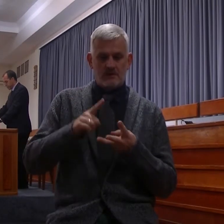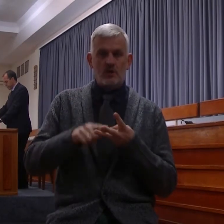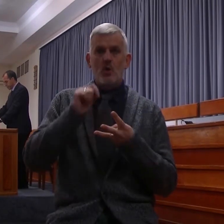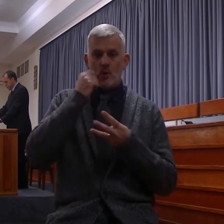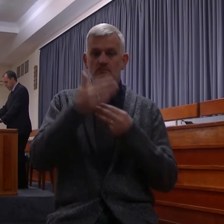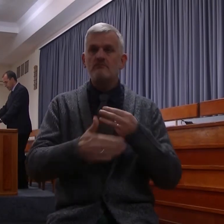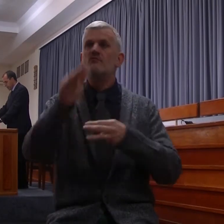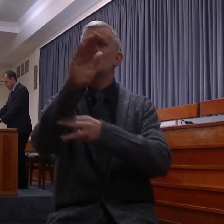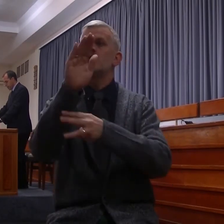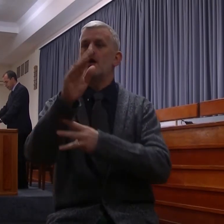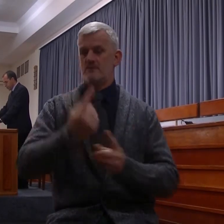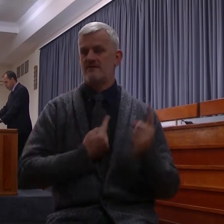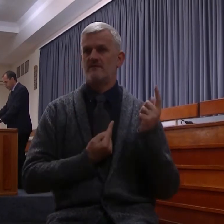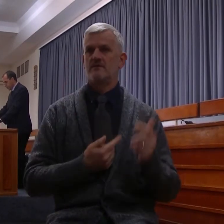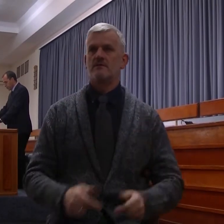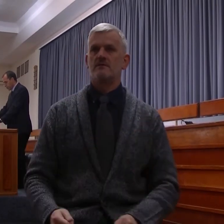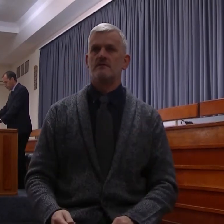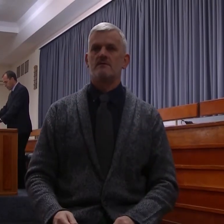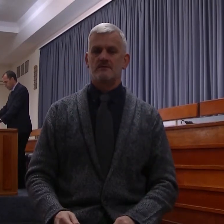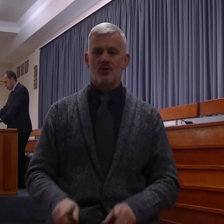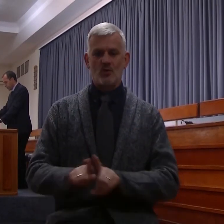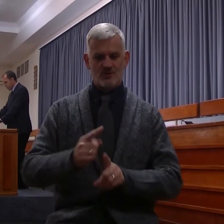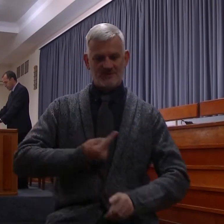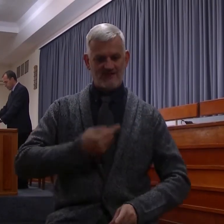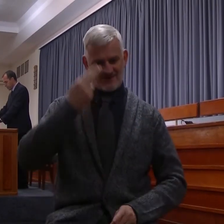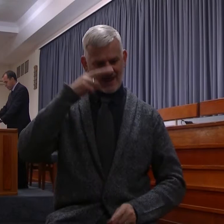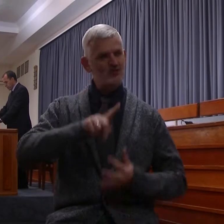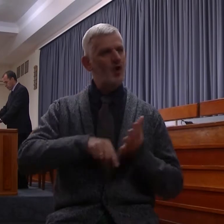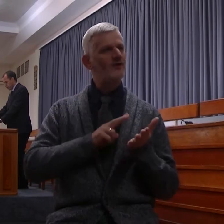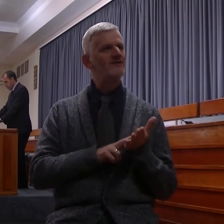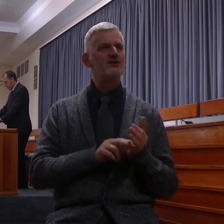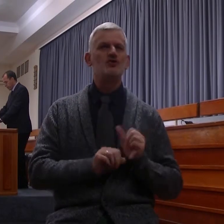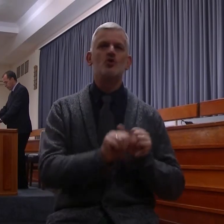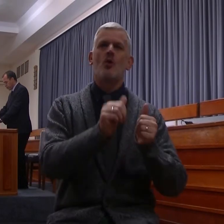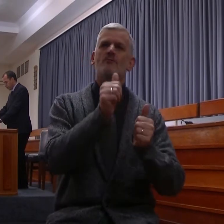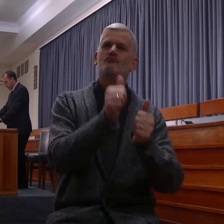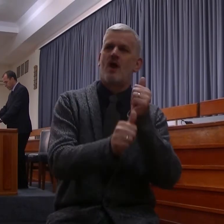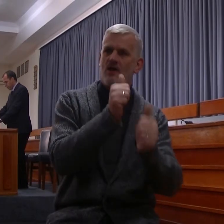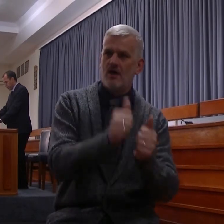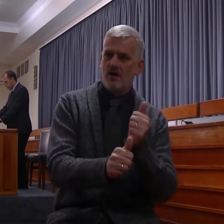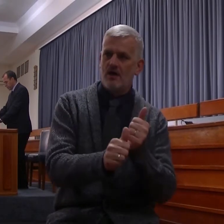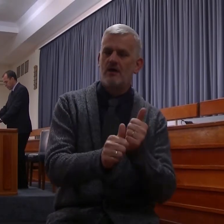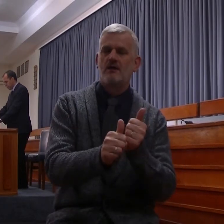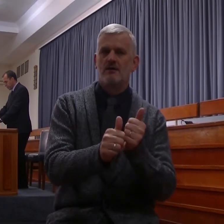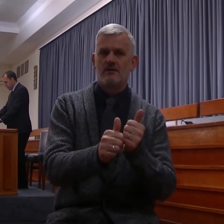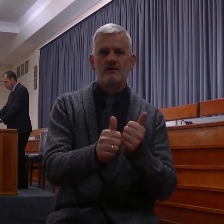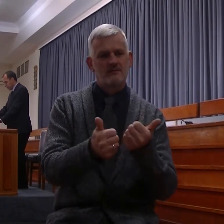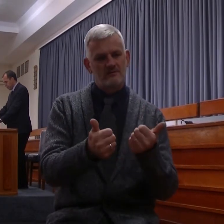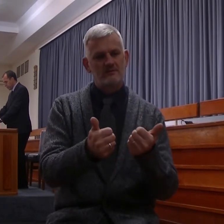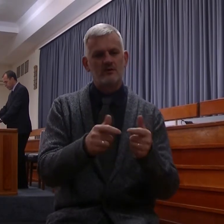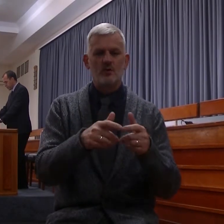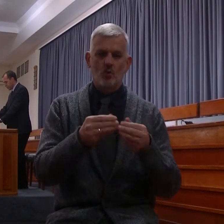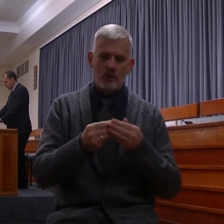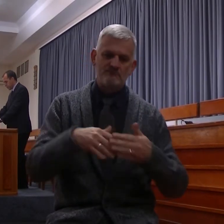Almighty. I, John, who also am your brother, and companion in tribulation, and in the